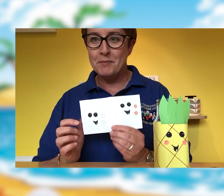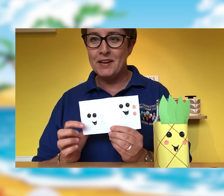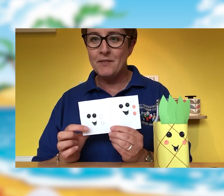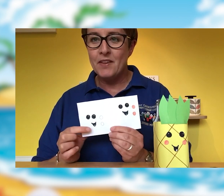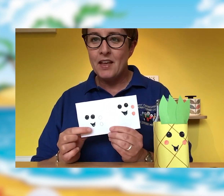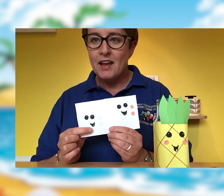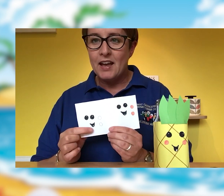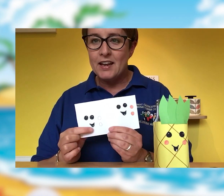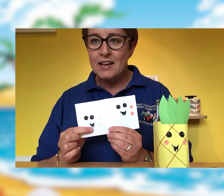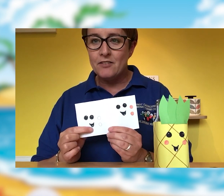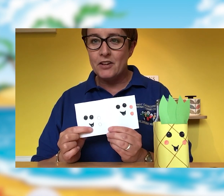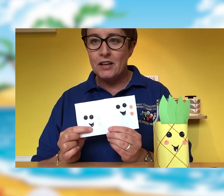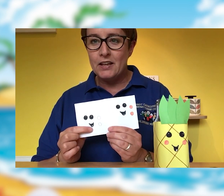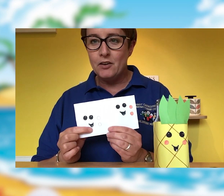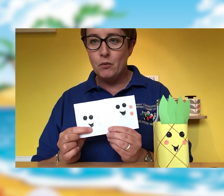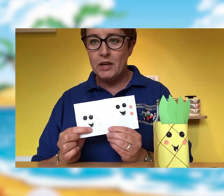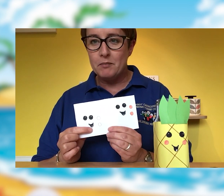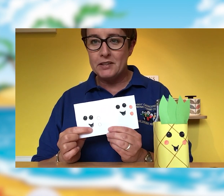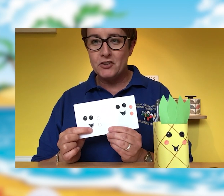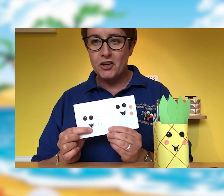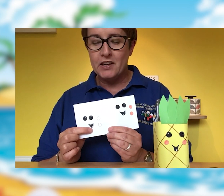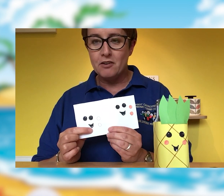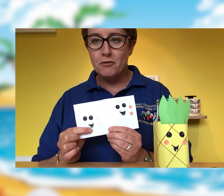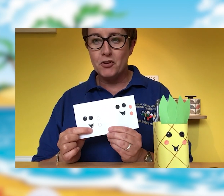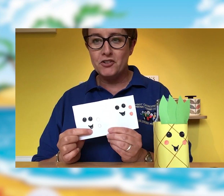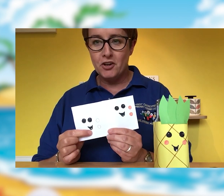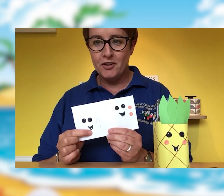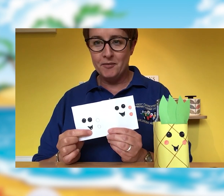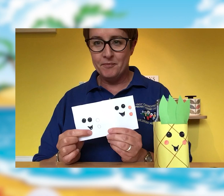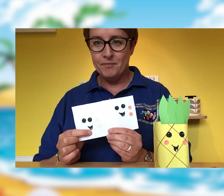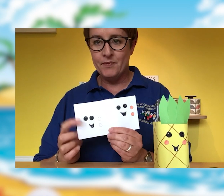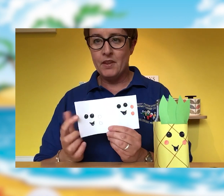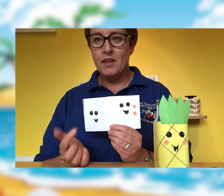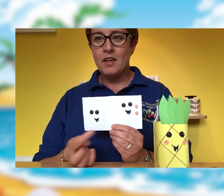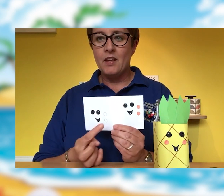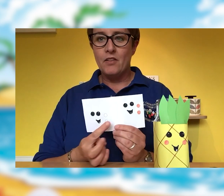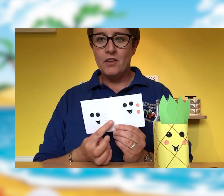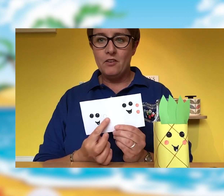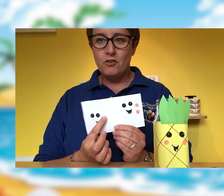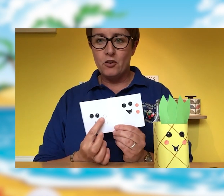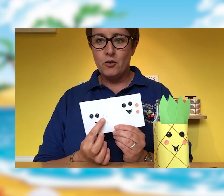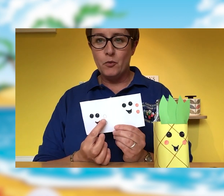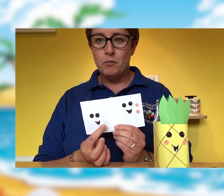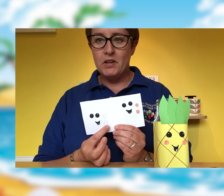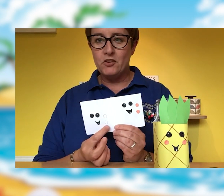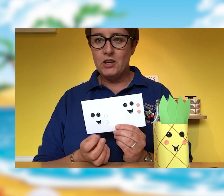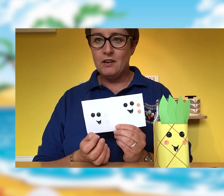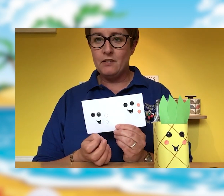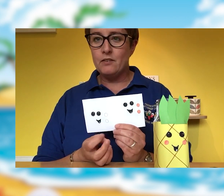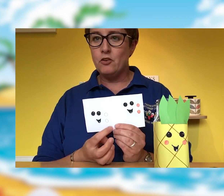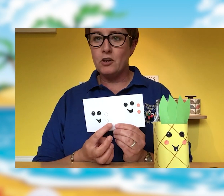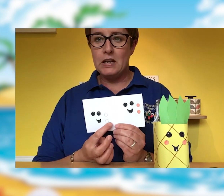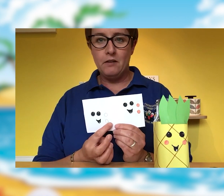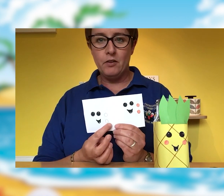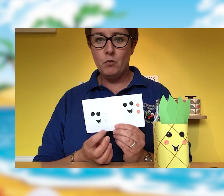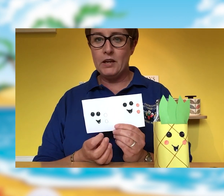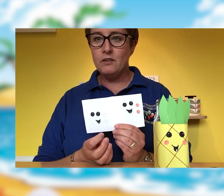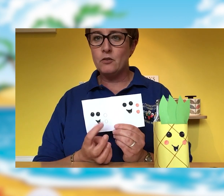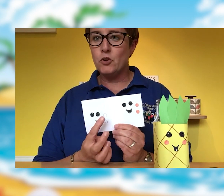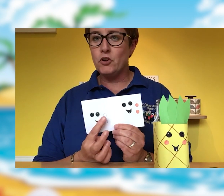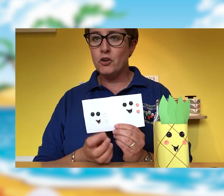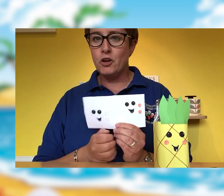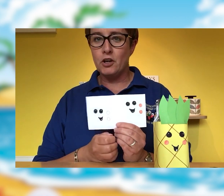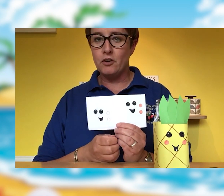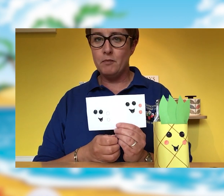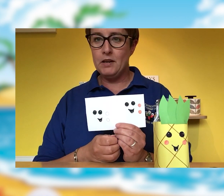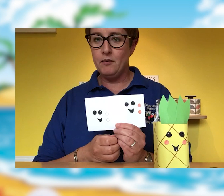and happy. And I left a little white bit down here for the tongue. These two would be the cheeks. You can leave them white